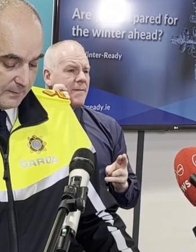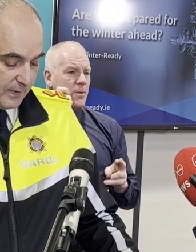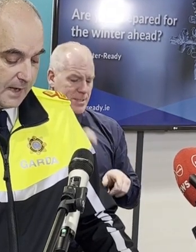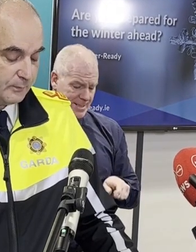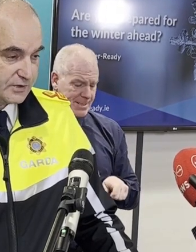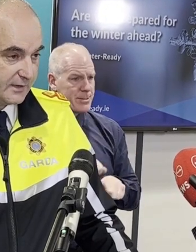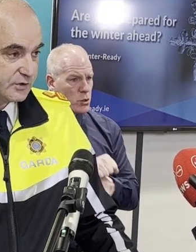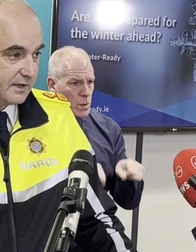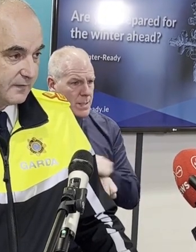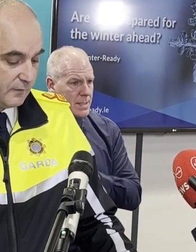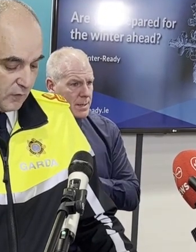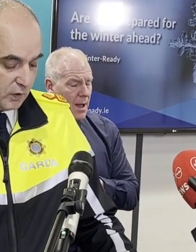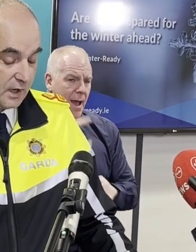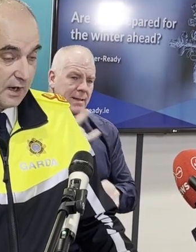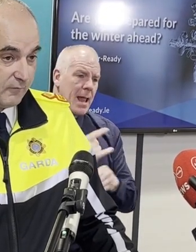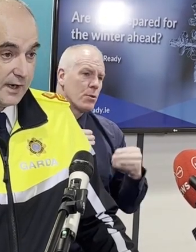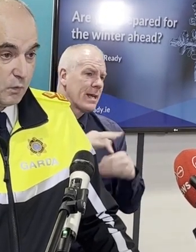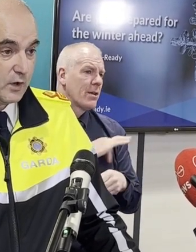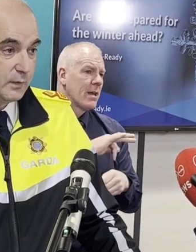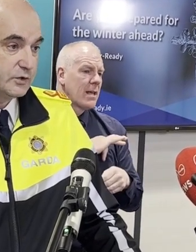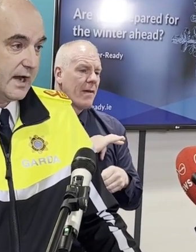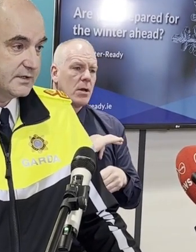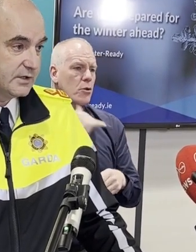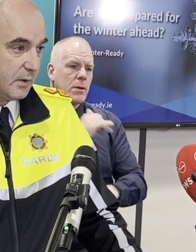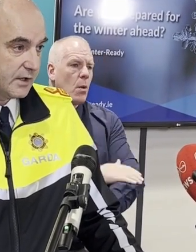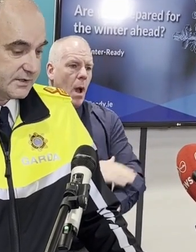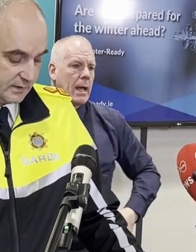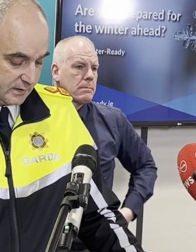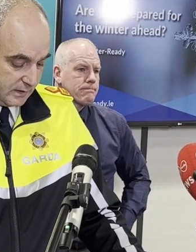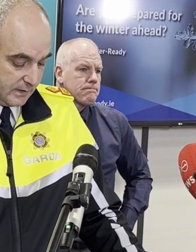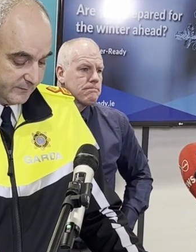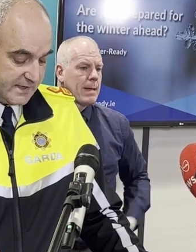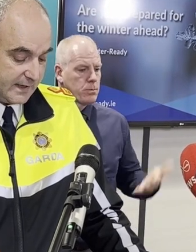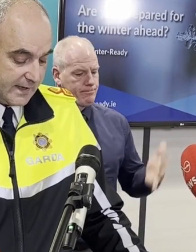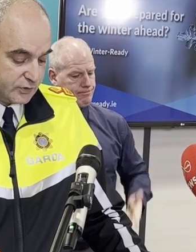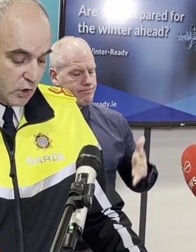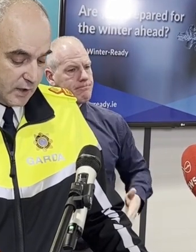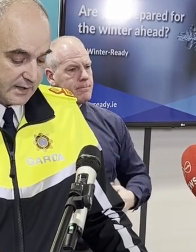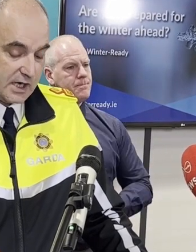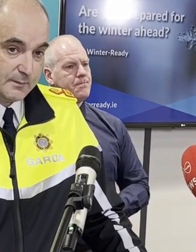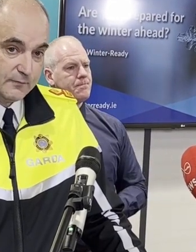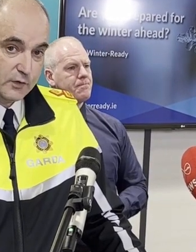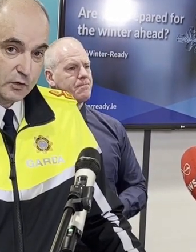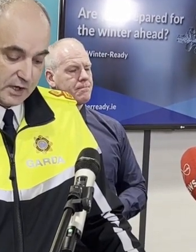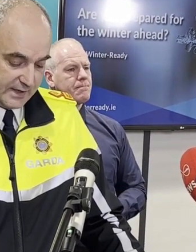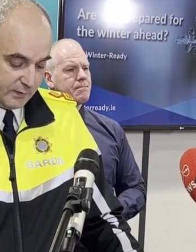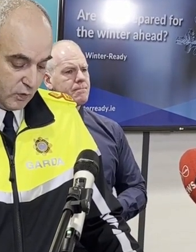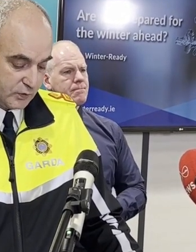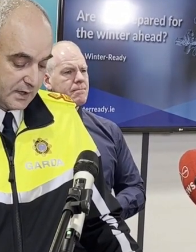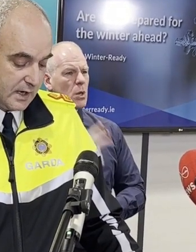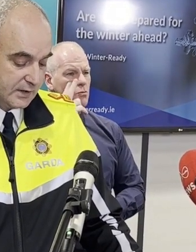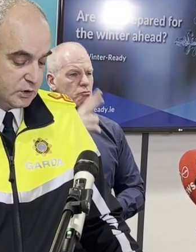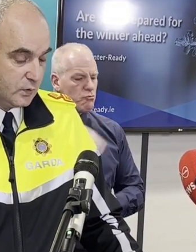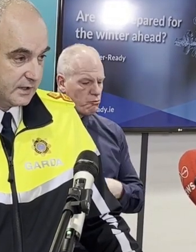to help protect yourself if you fall, avoid walking with your hands in your pockets. Take an extra look and time before you cross any